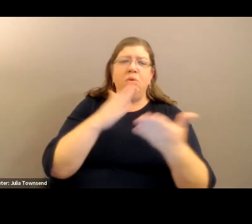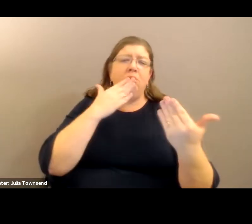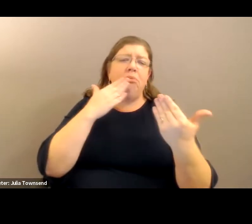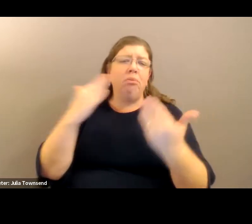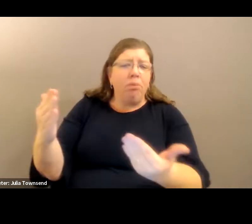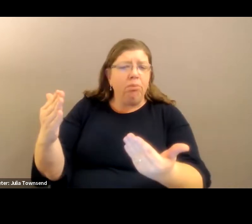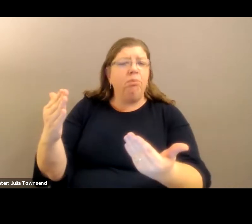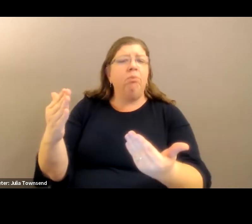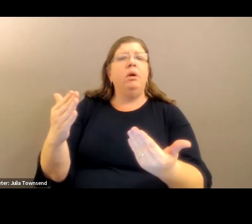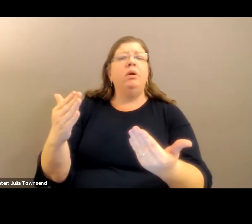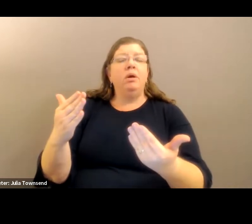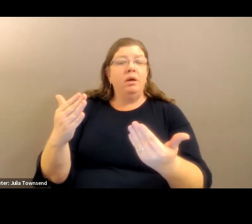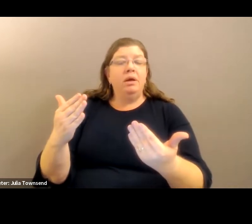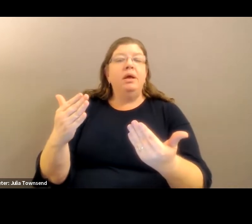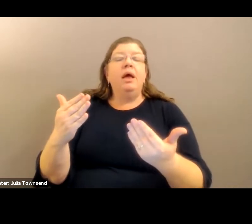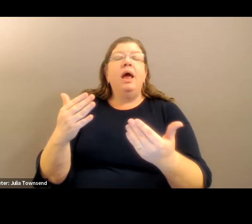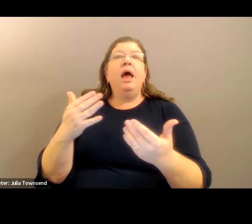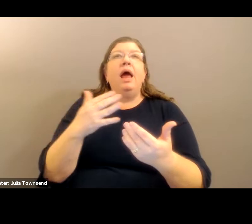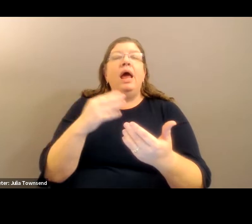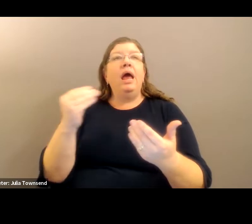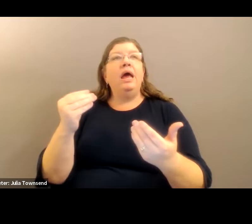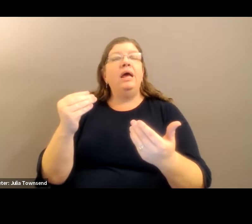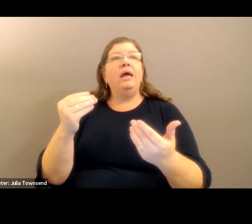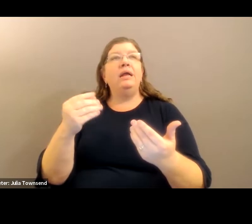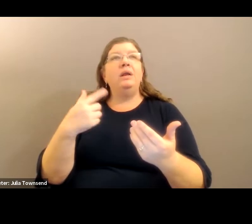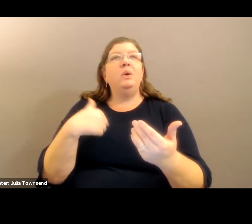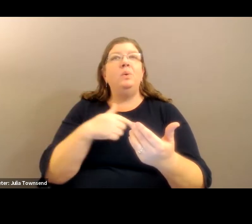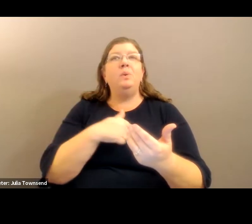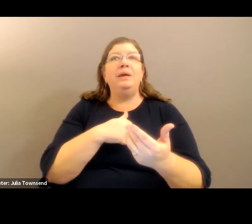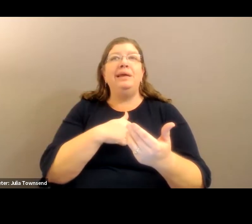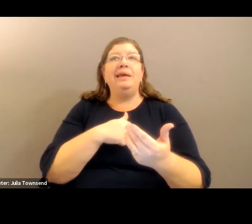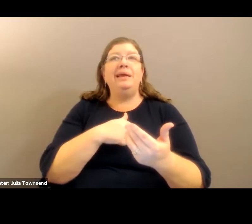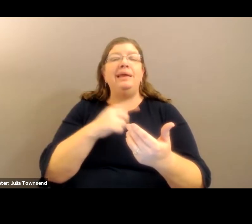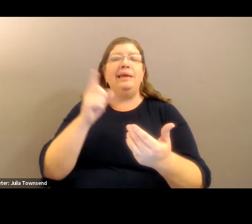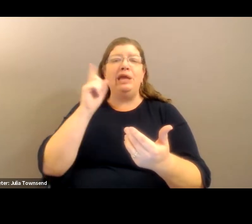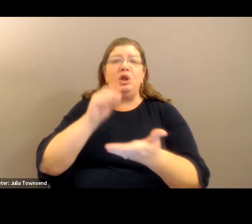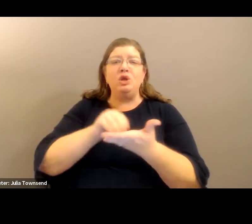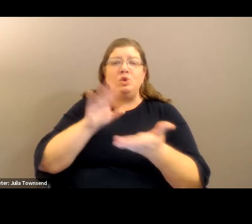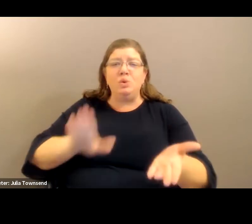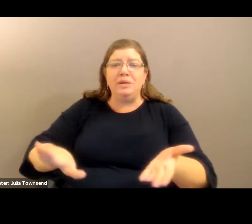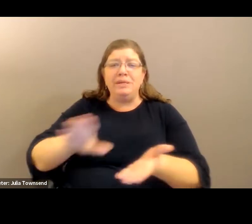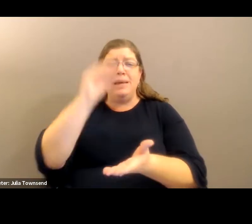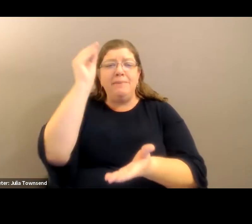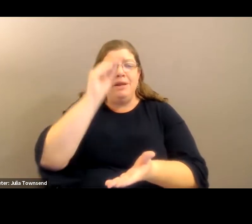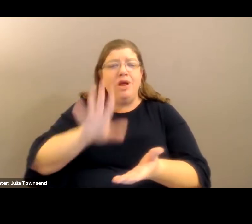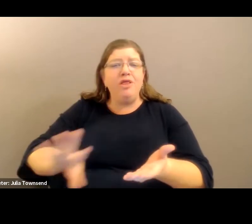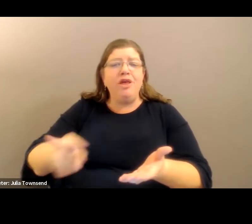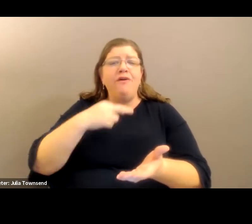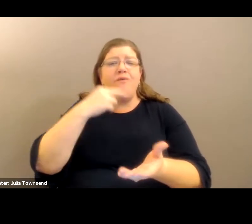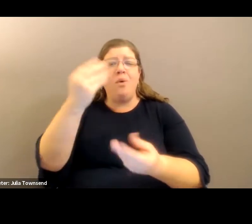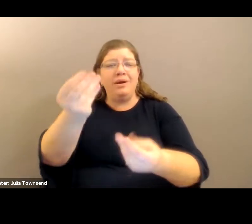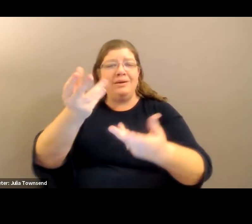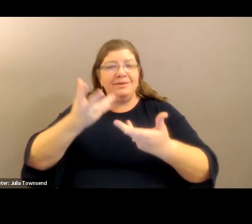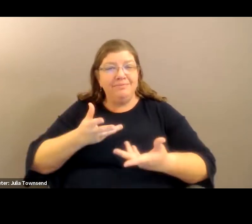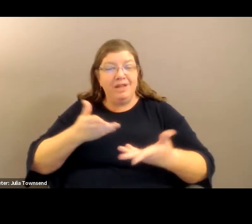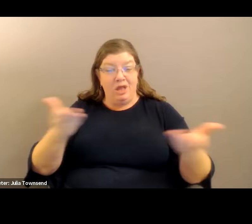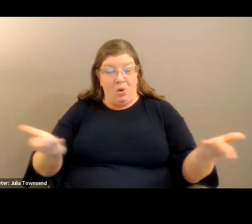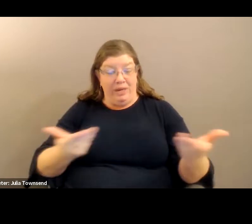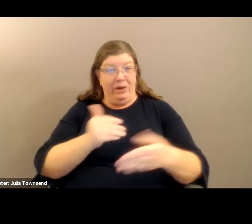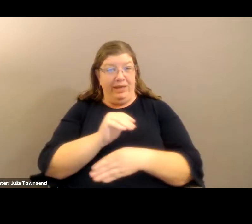that how are we not going to hear the student voices? They're here in the evening, and